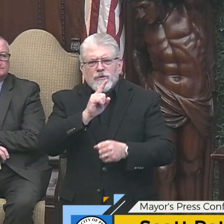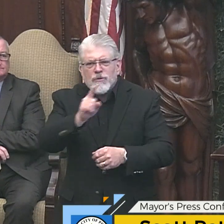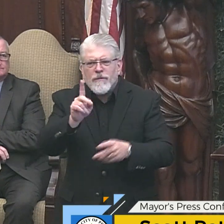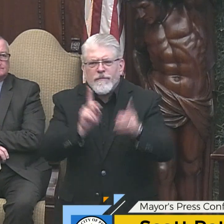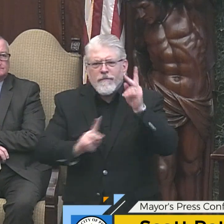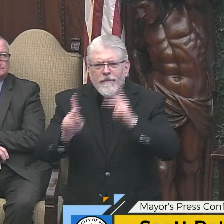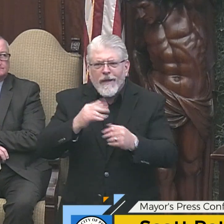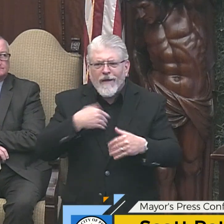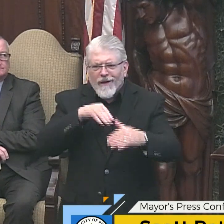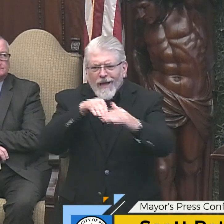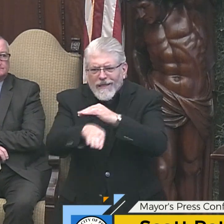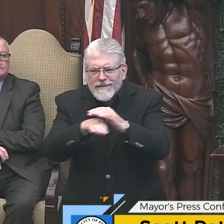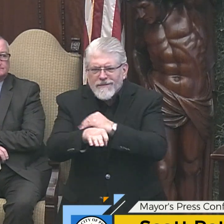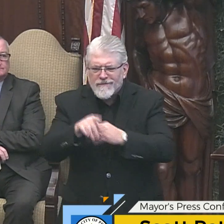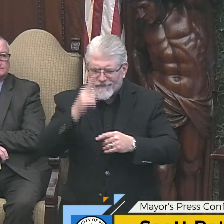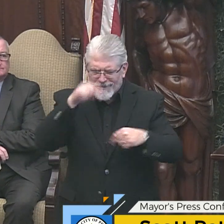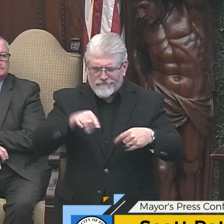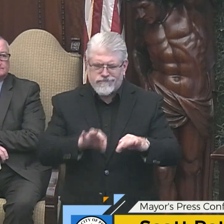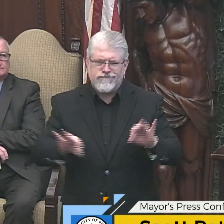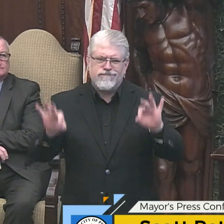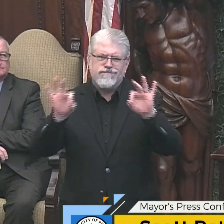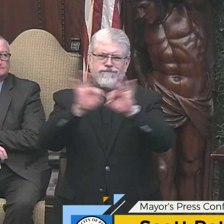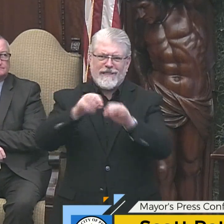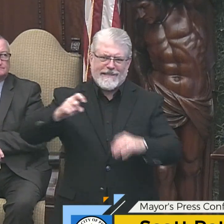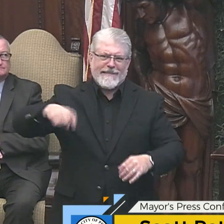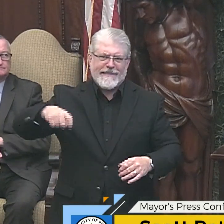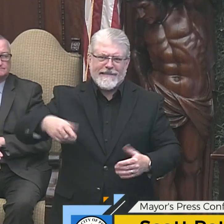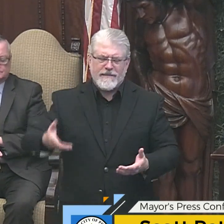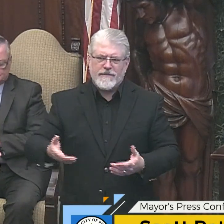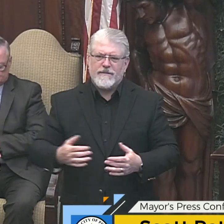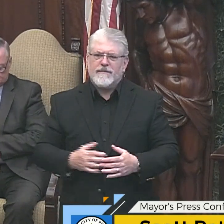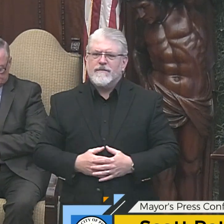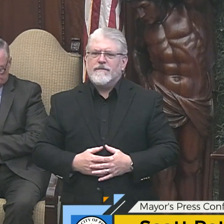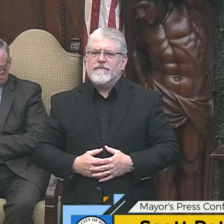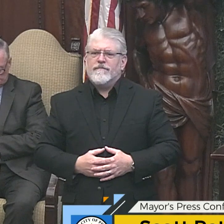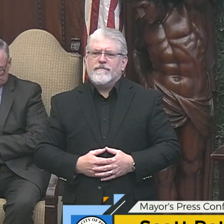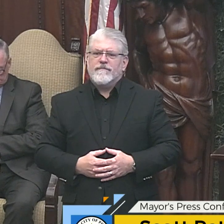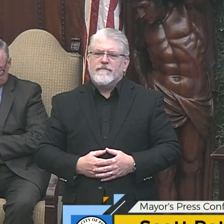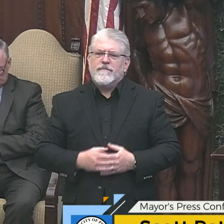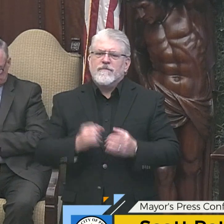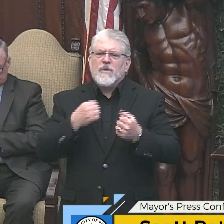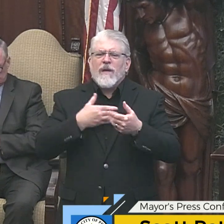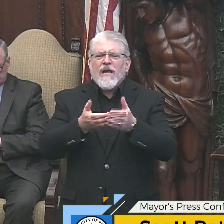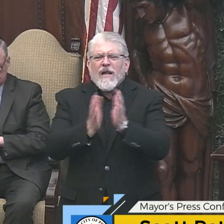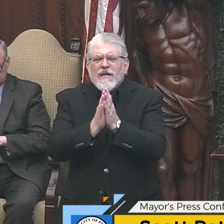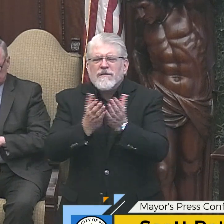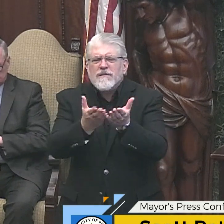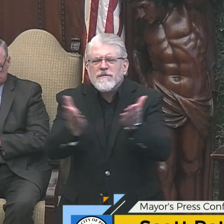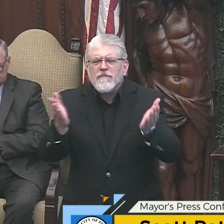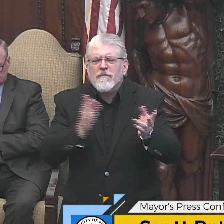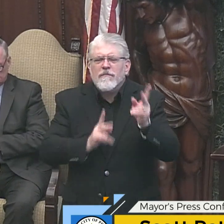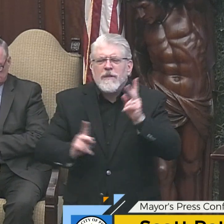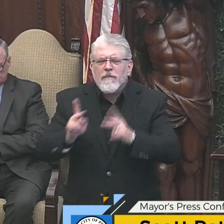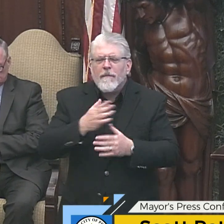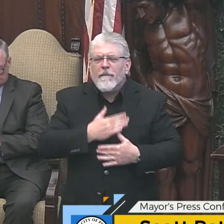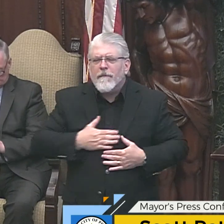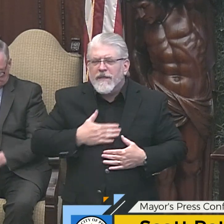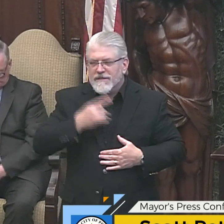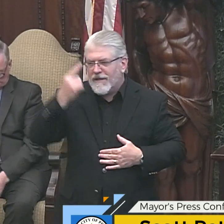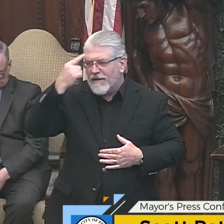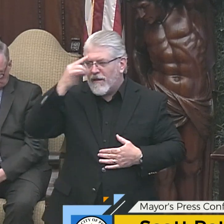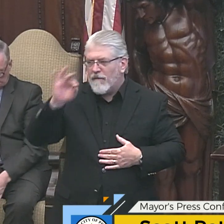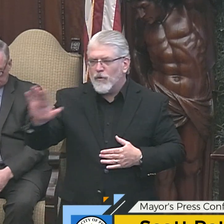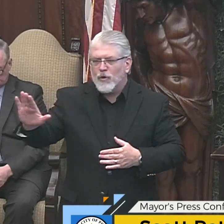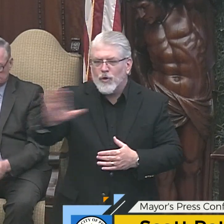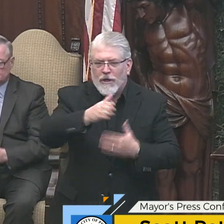needs they have. So in that light, I would ask that we all be considerate of our neighbors, our friends. We